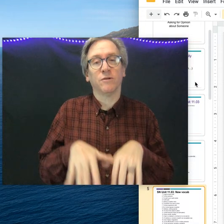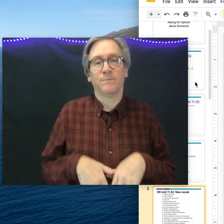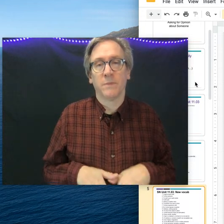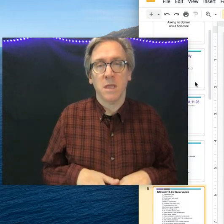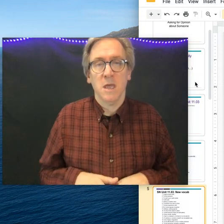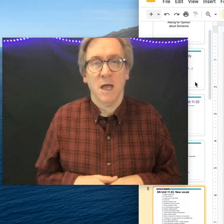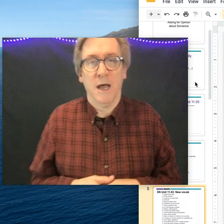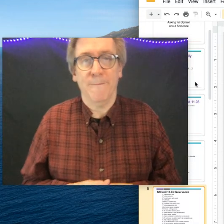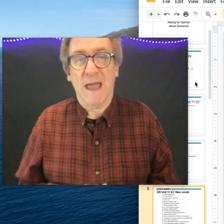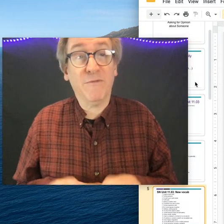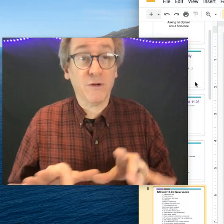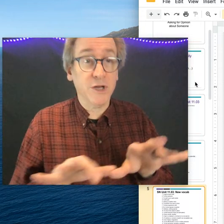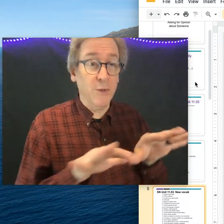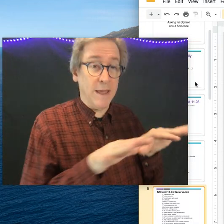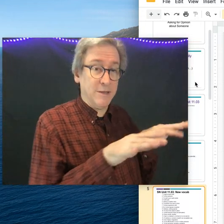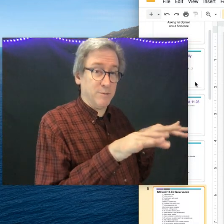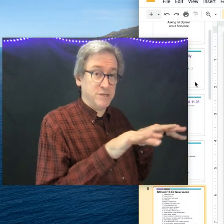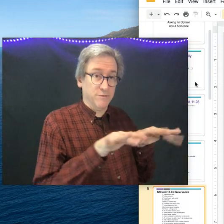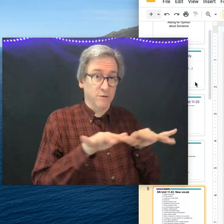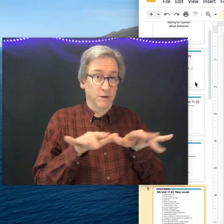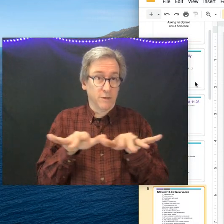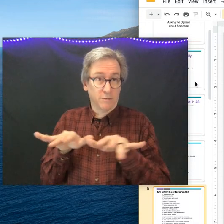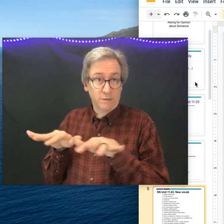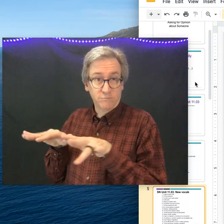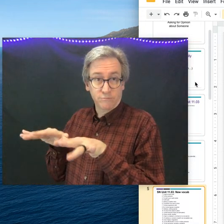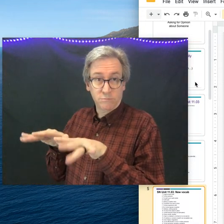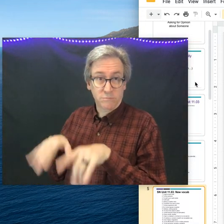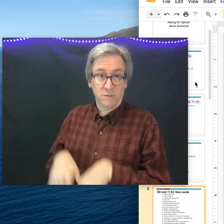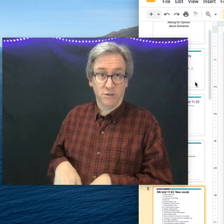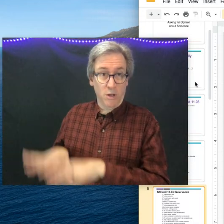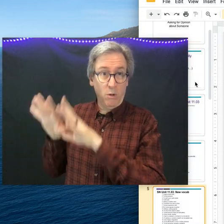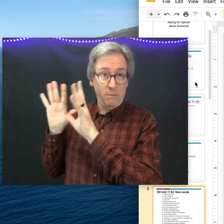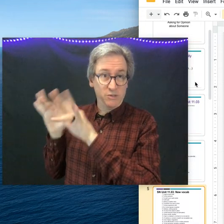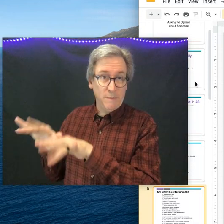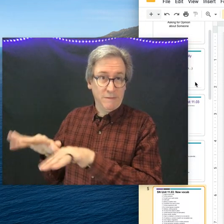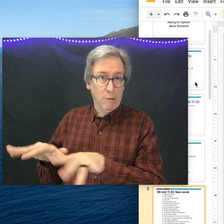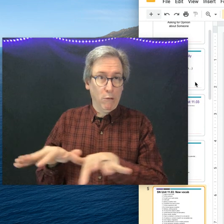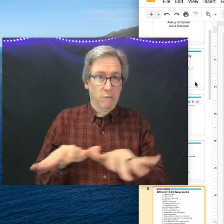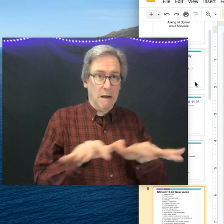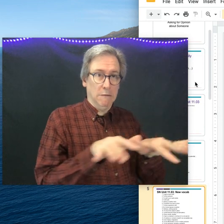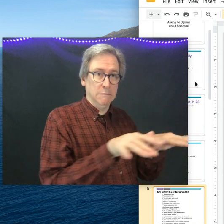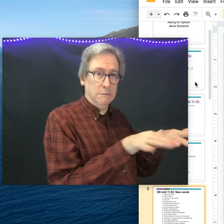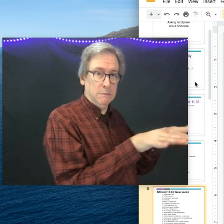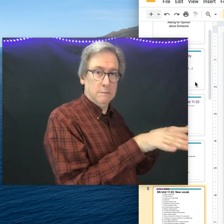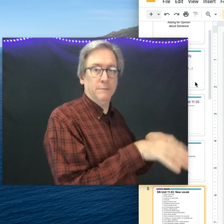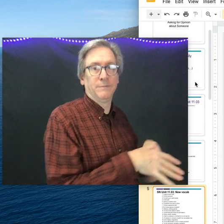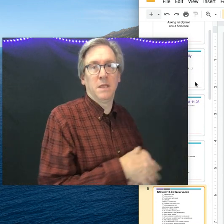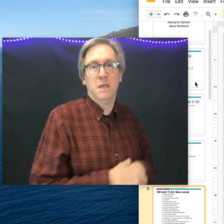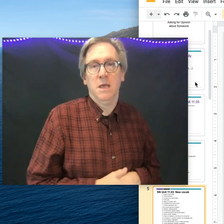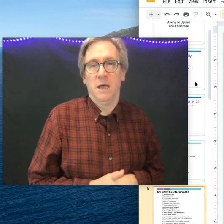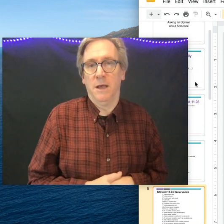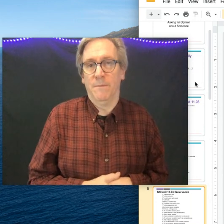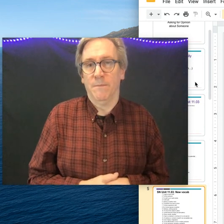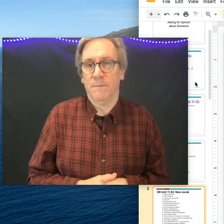flirt, flirt. And flirt, you aim at the person you're flirting with, right? I'm sweeping the whole crowd.